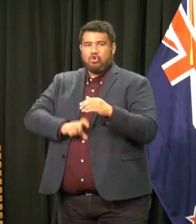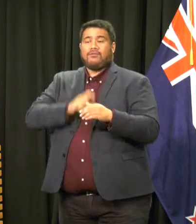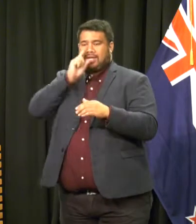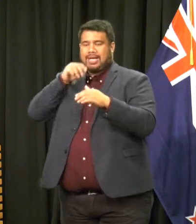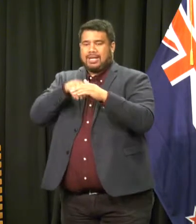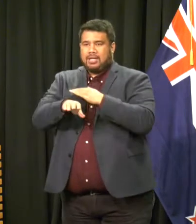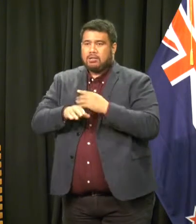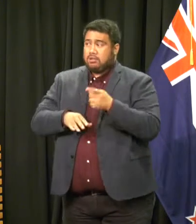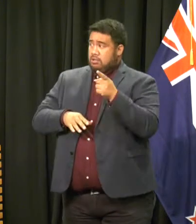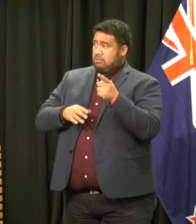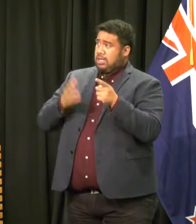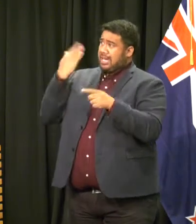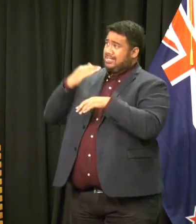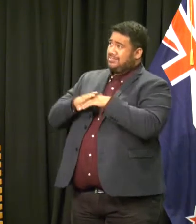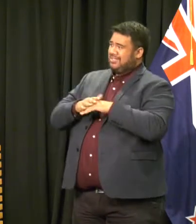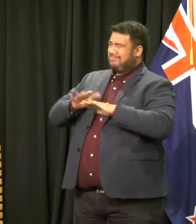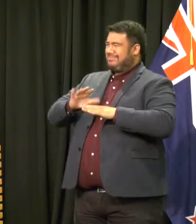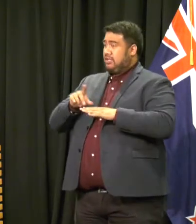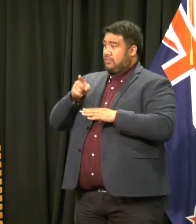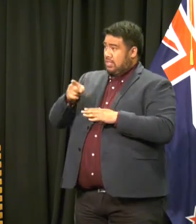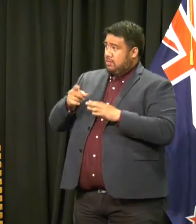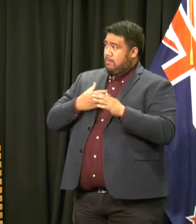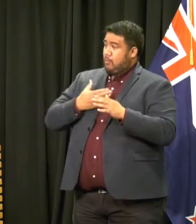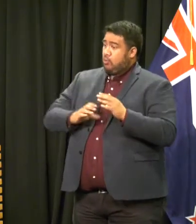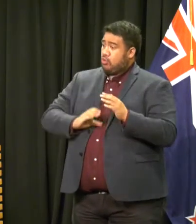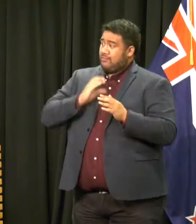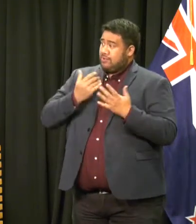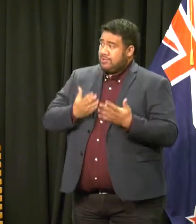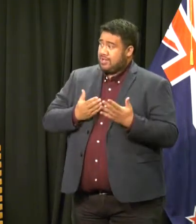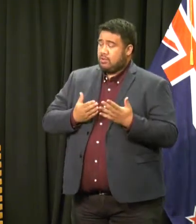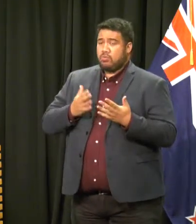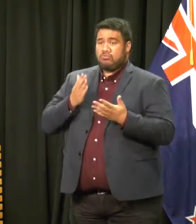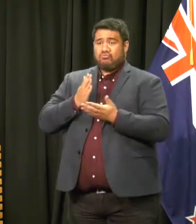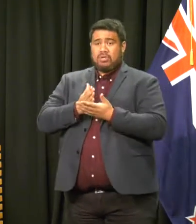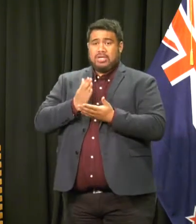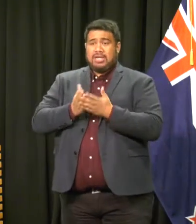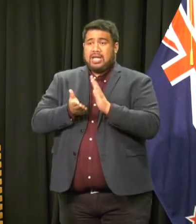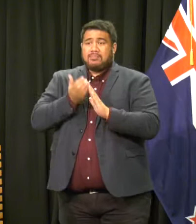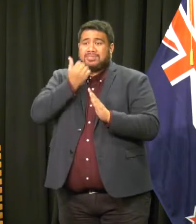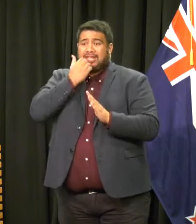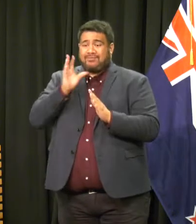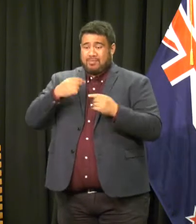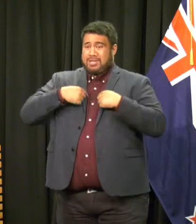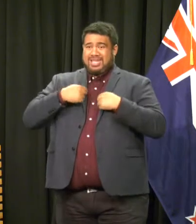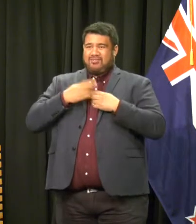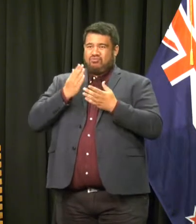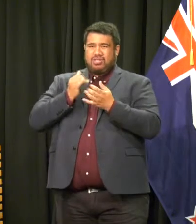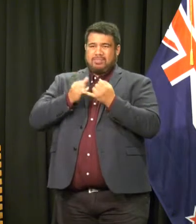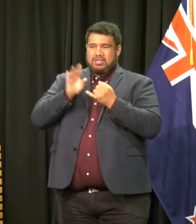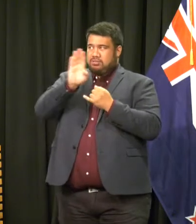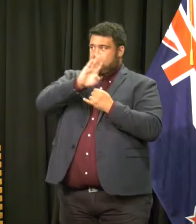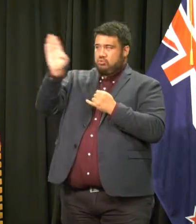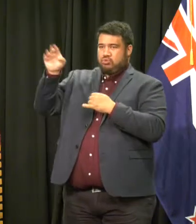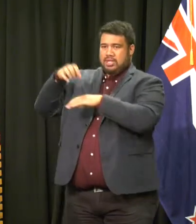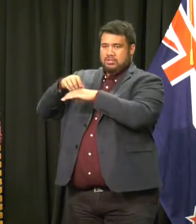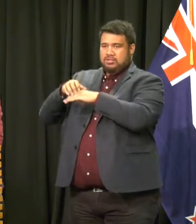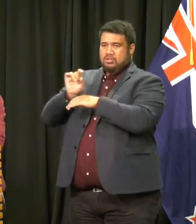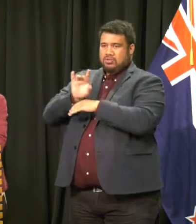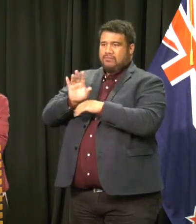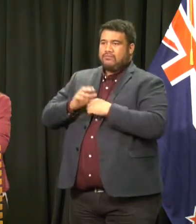last time? Again, I've been given updates really second-hand rather than directly from the agency itself.